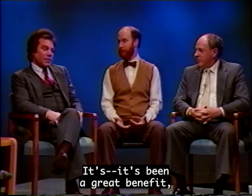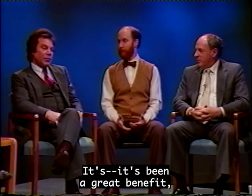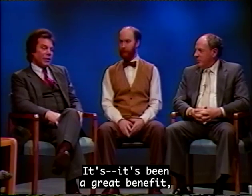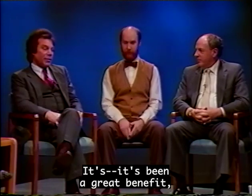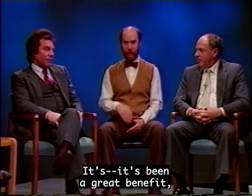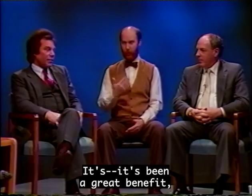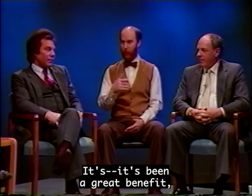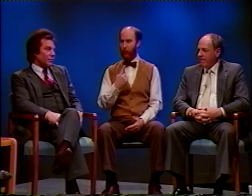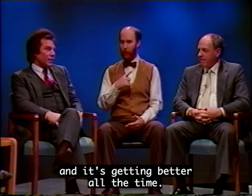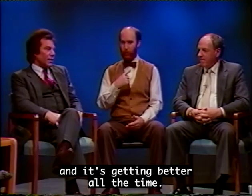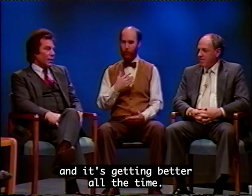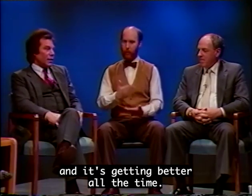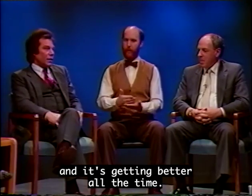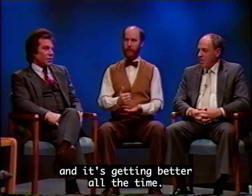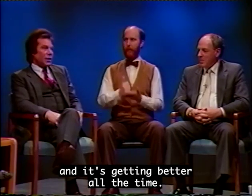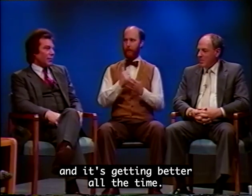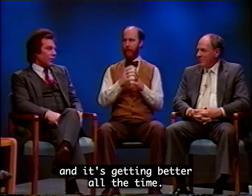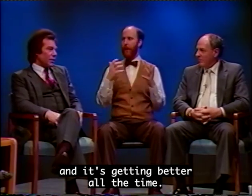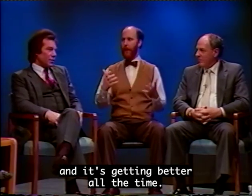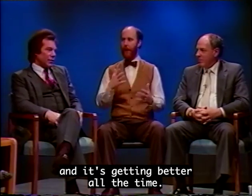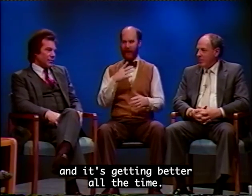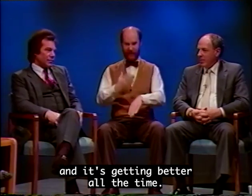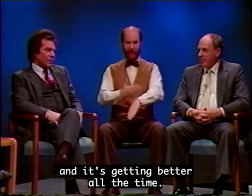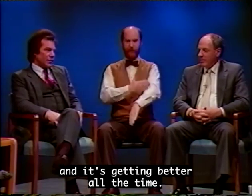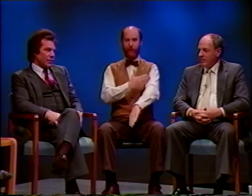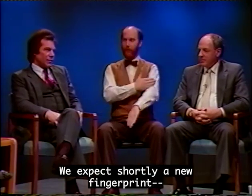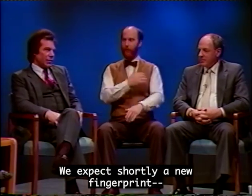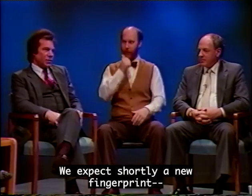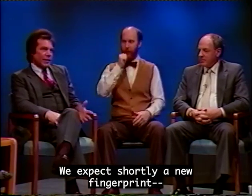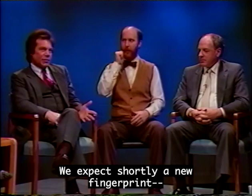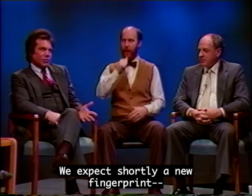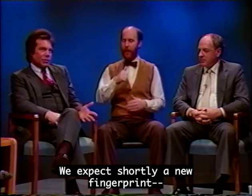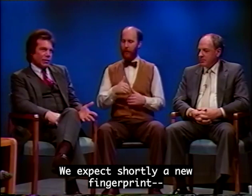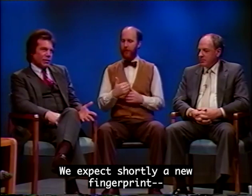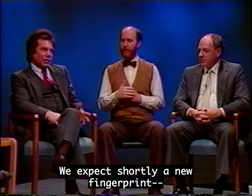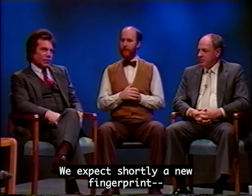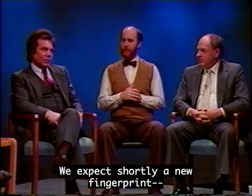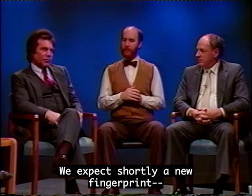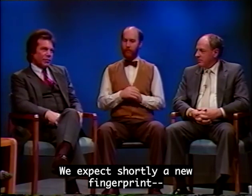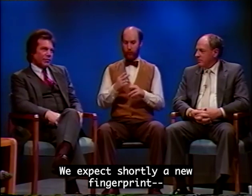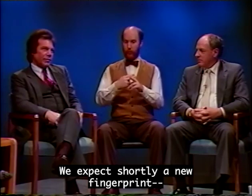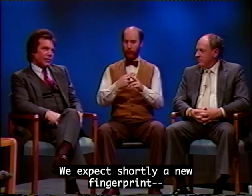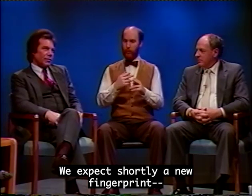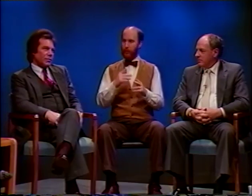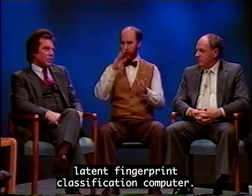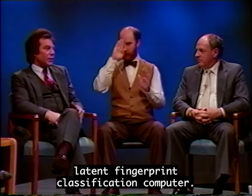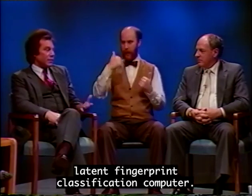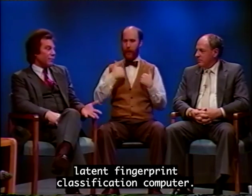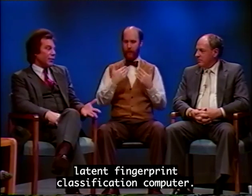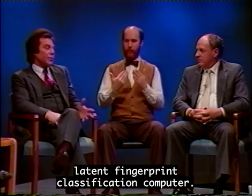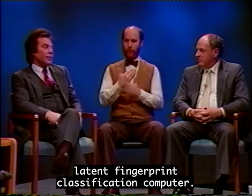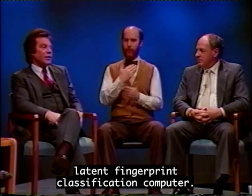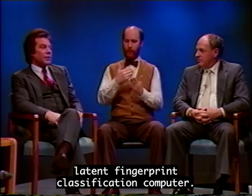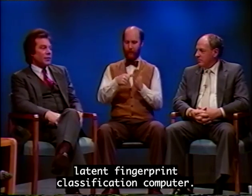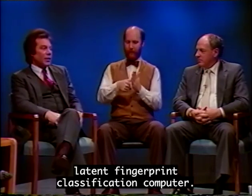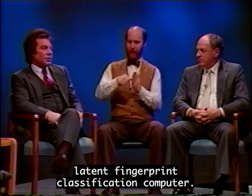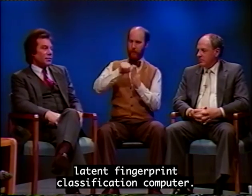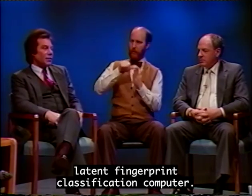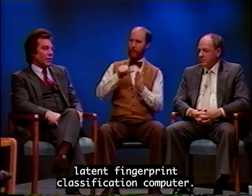It's been a great benefit, and it's getting better all the time. We expect shortly a new latent